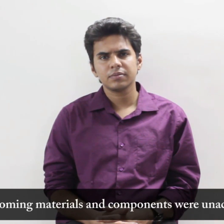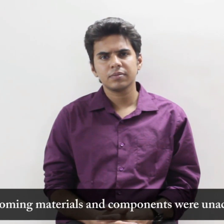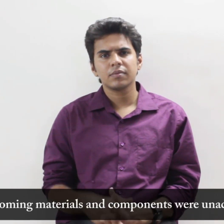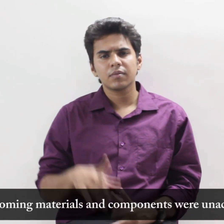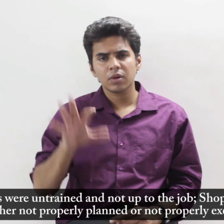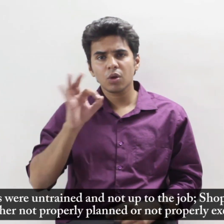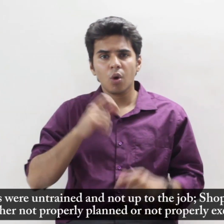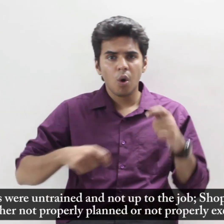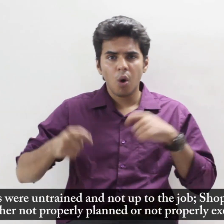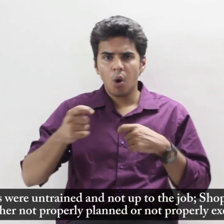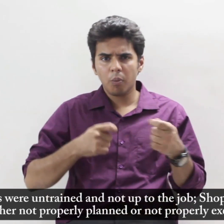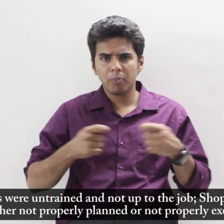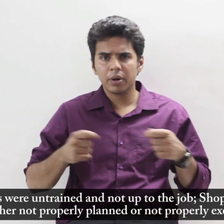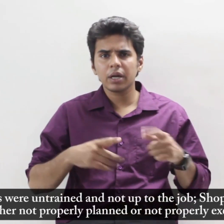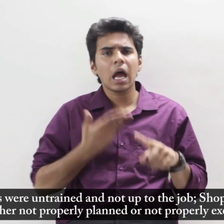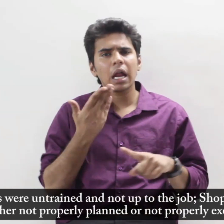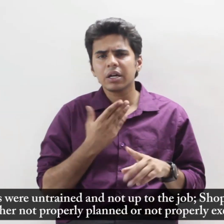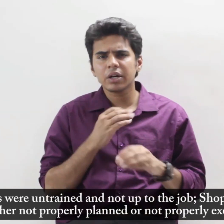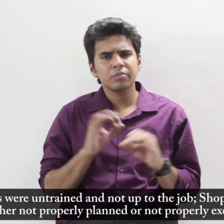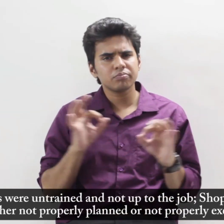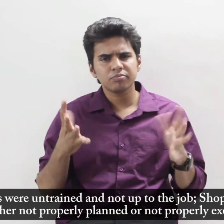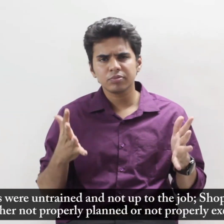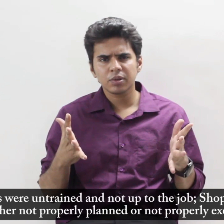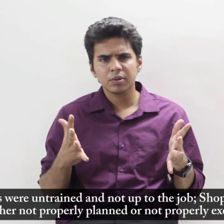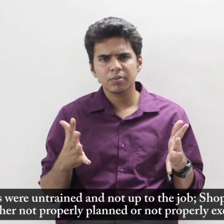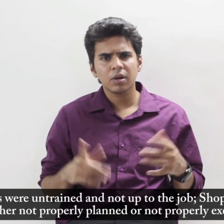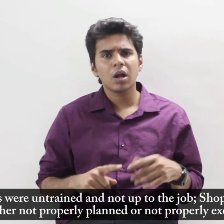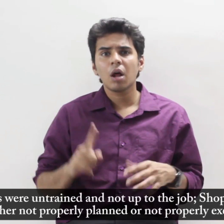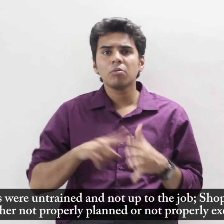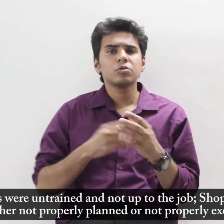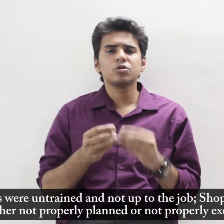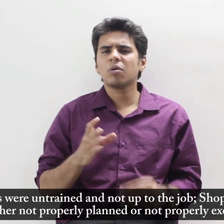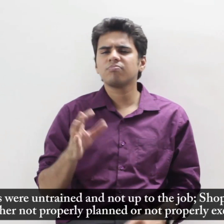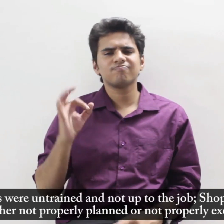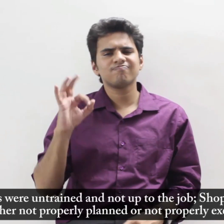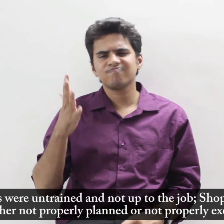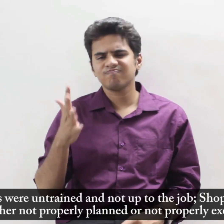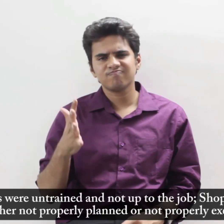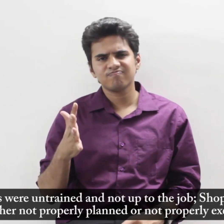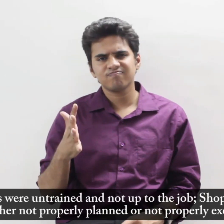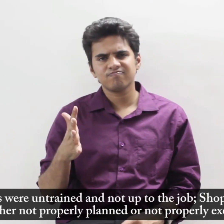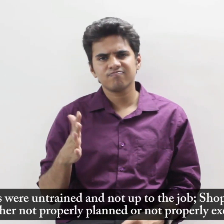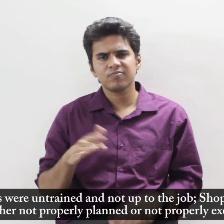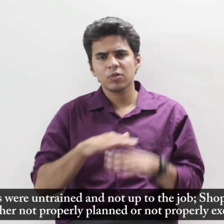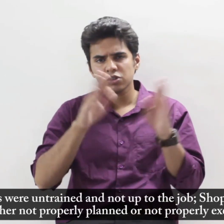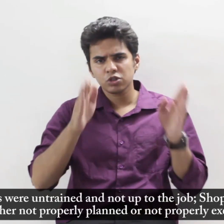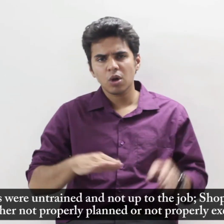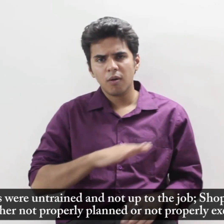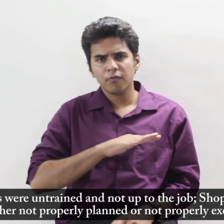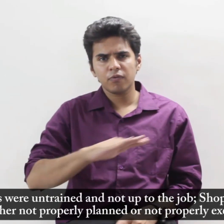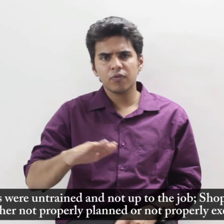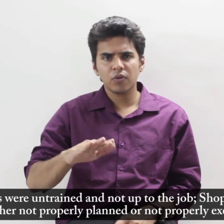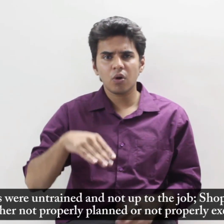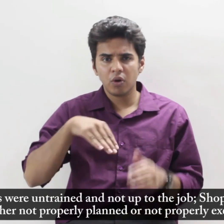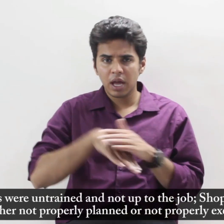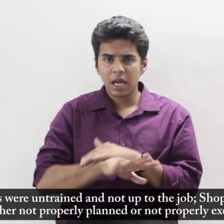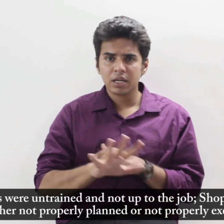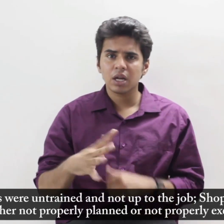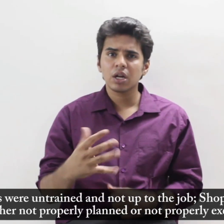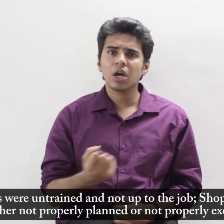The operators were untrained and not up to the job. Shop floor internal control was either not properly planned